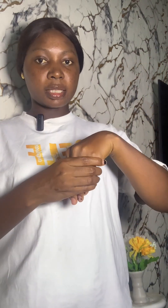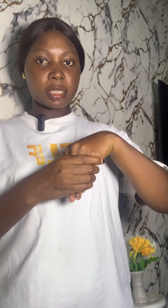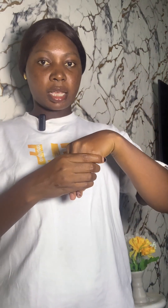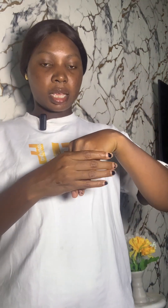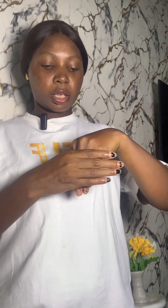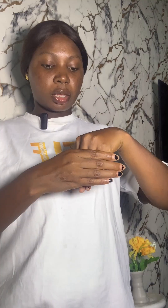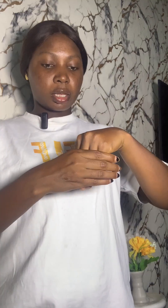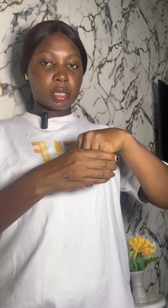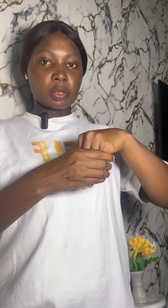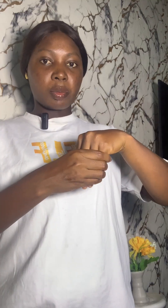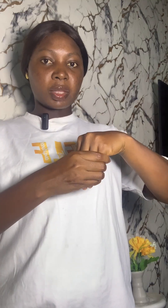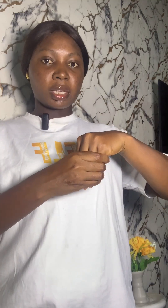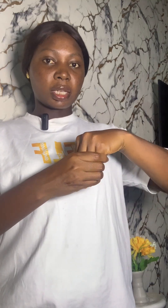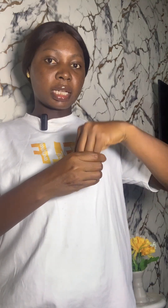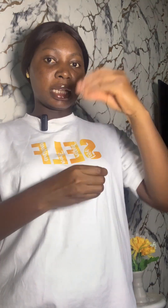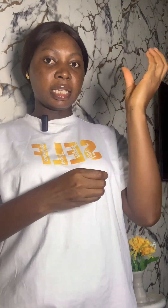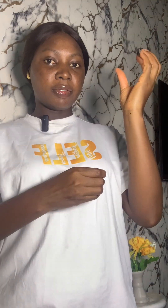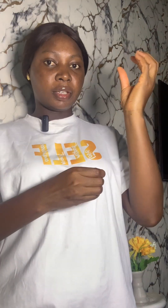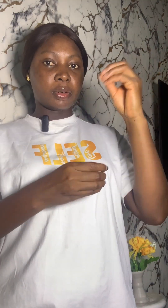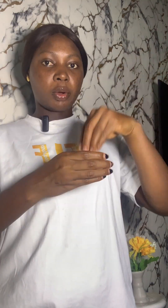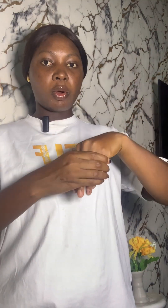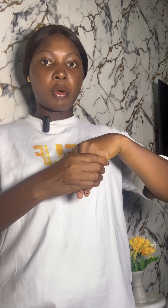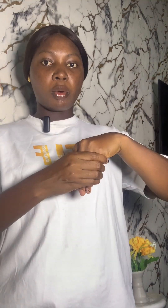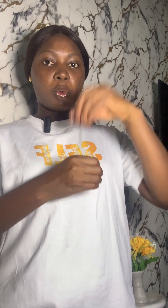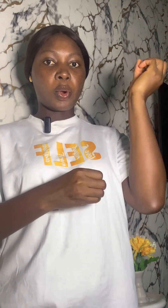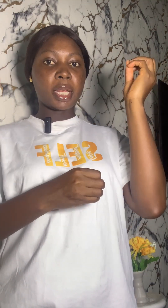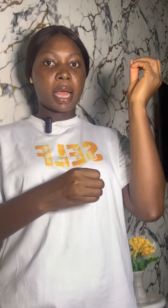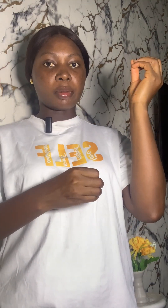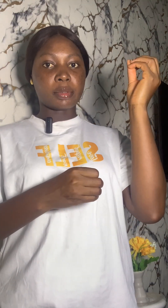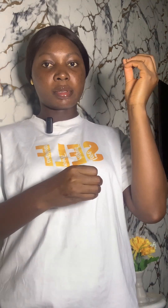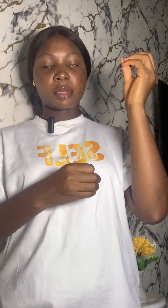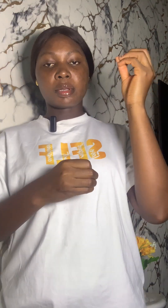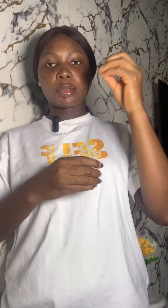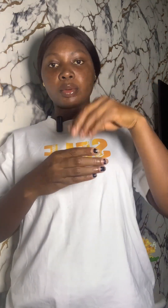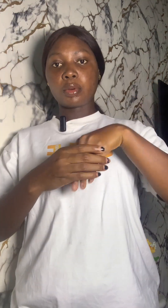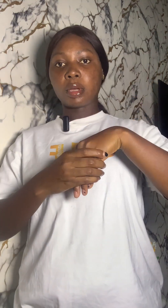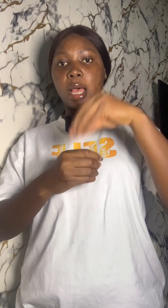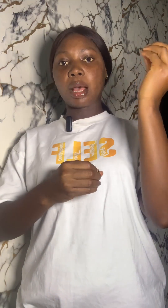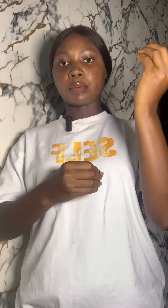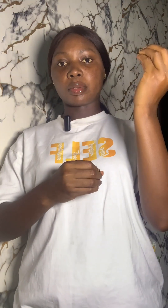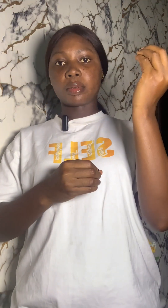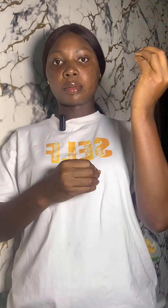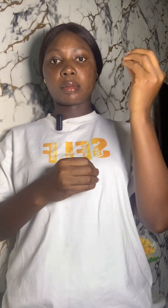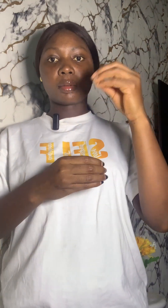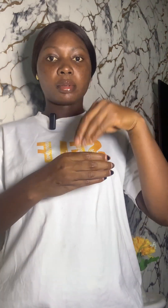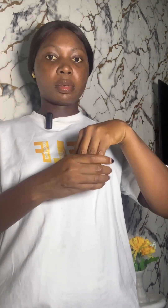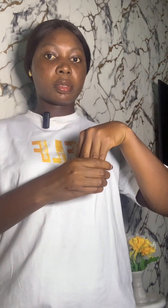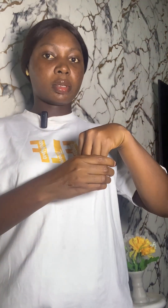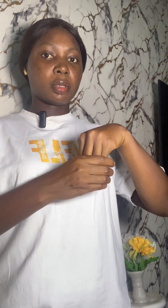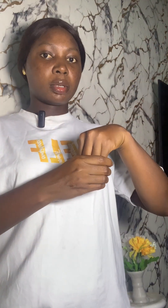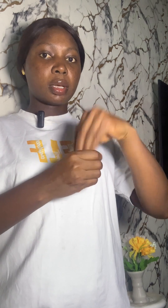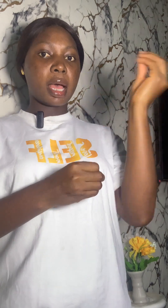as something leaving or going out. So out,